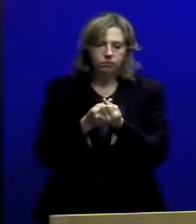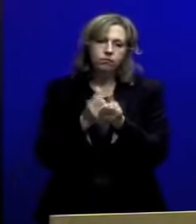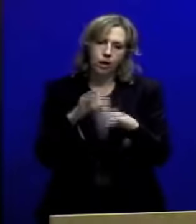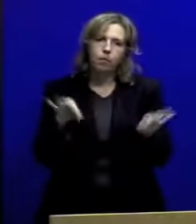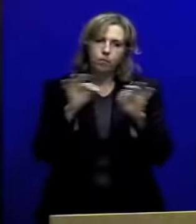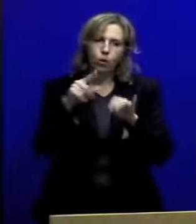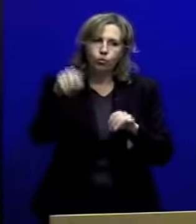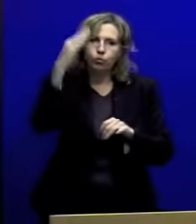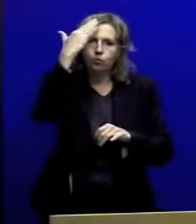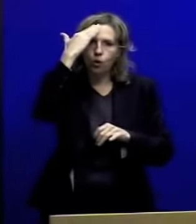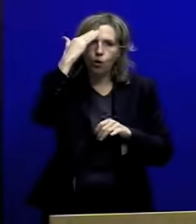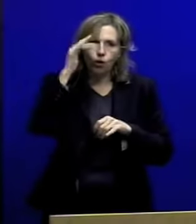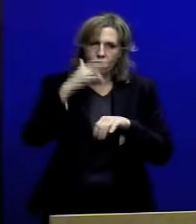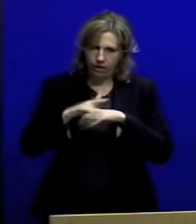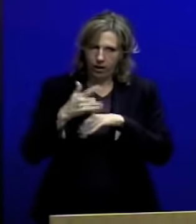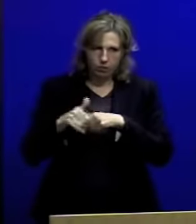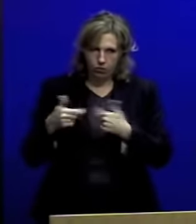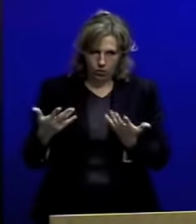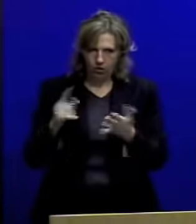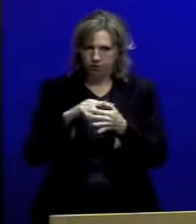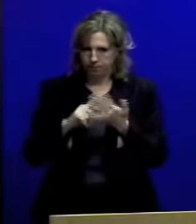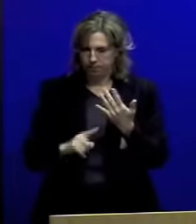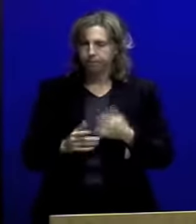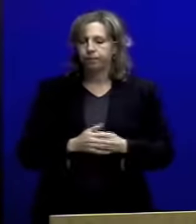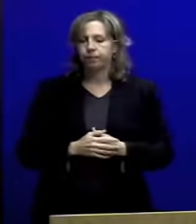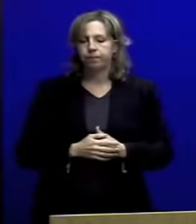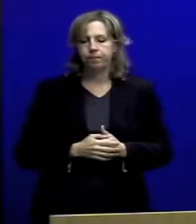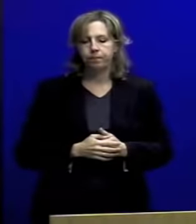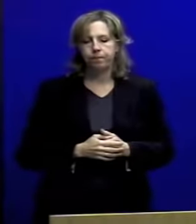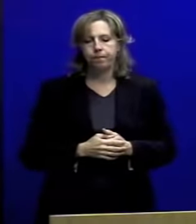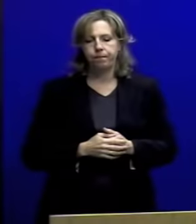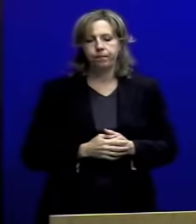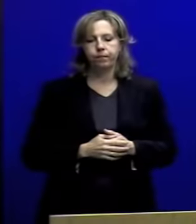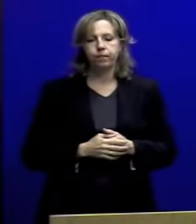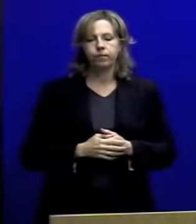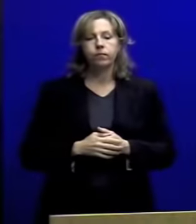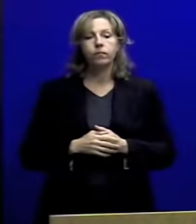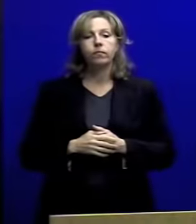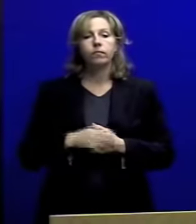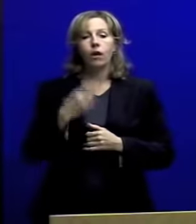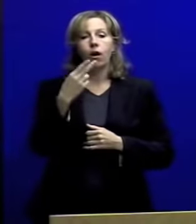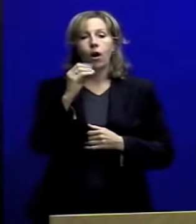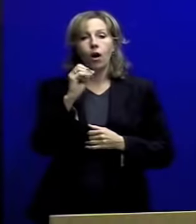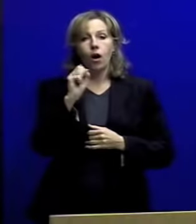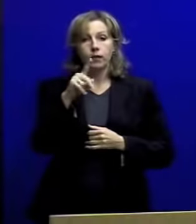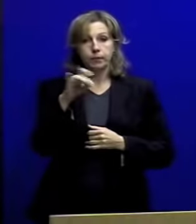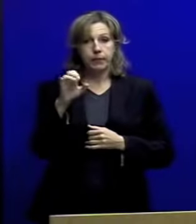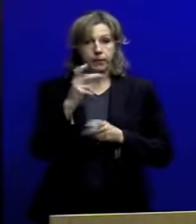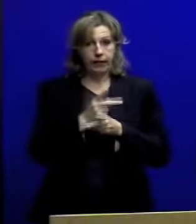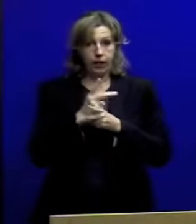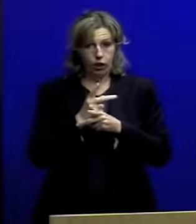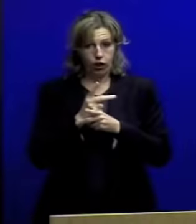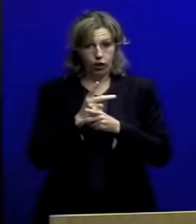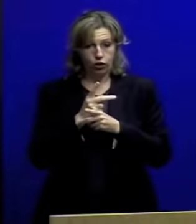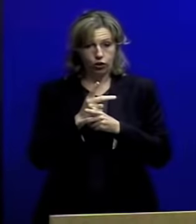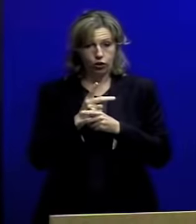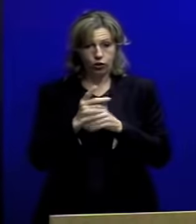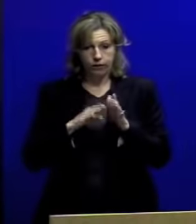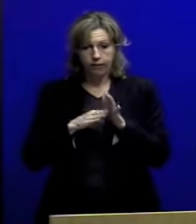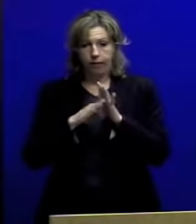When you think about the development of hospice care, it actually has a long history. It